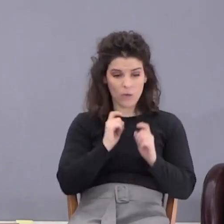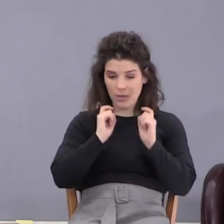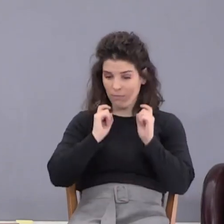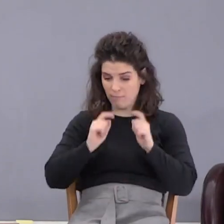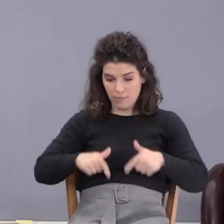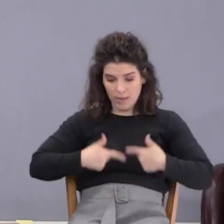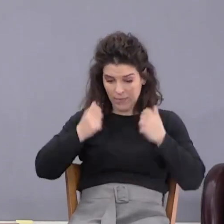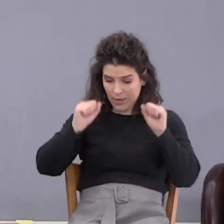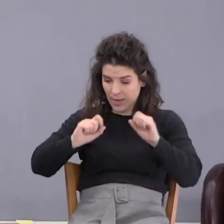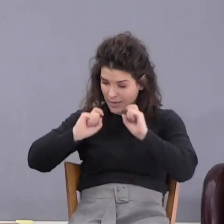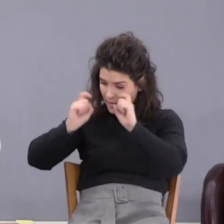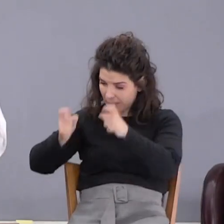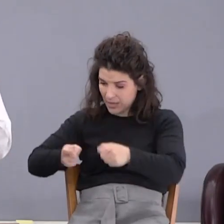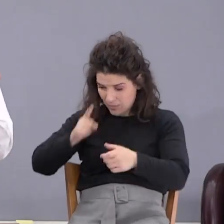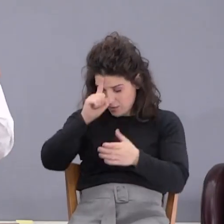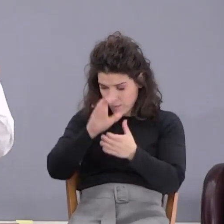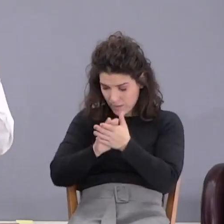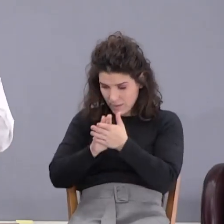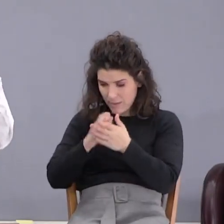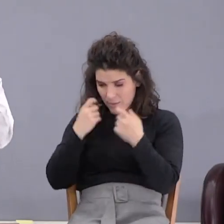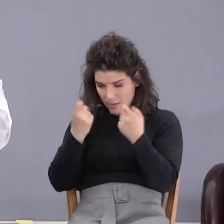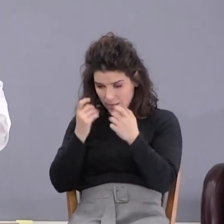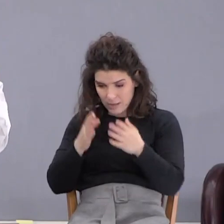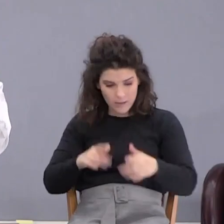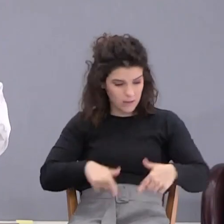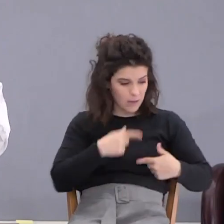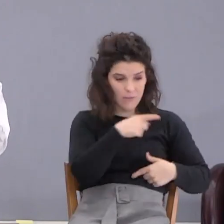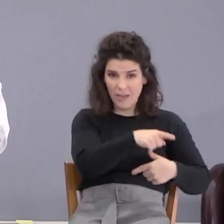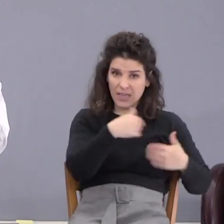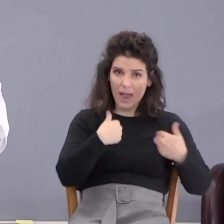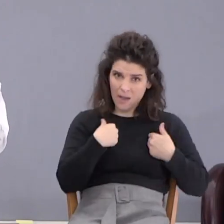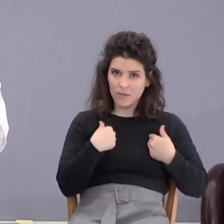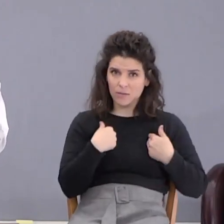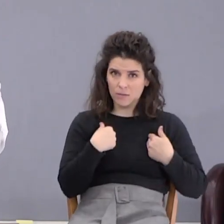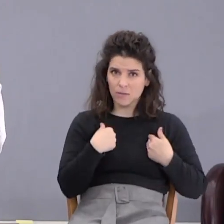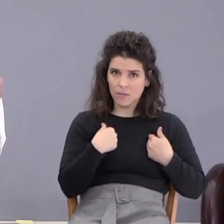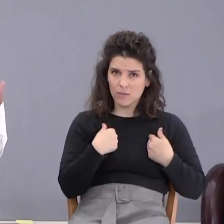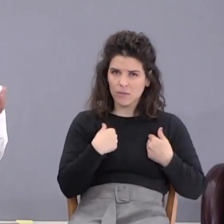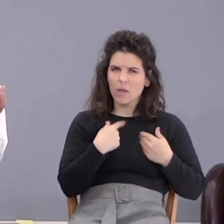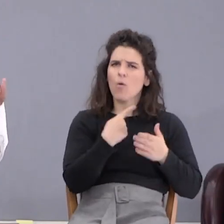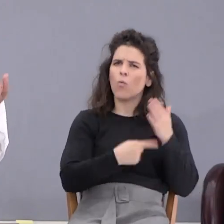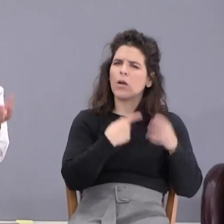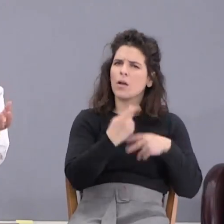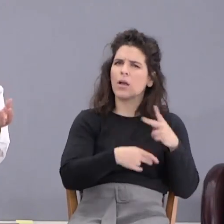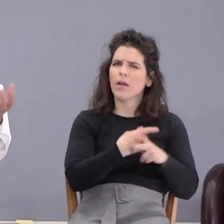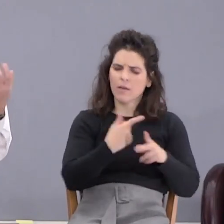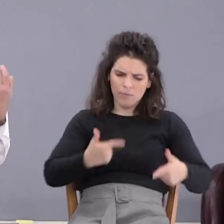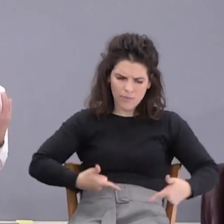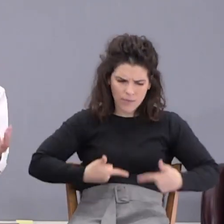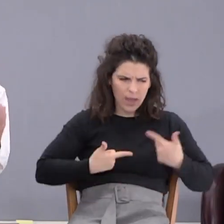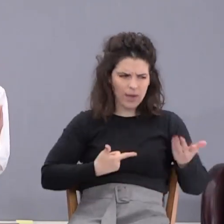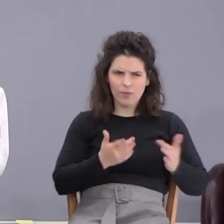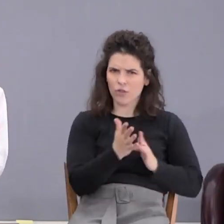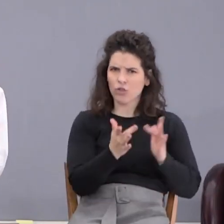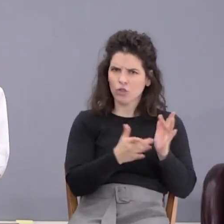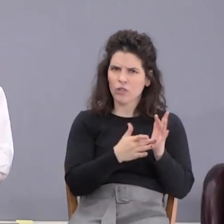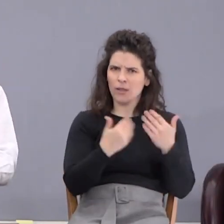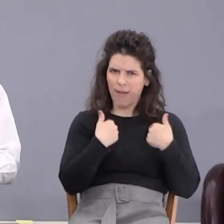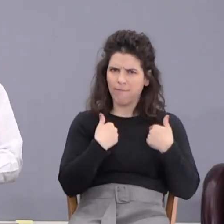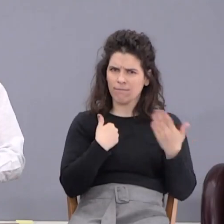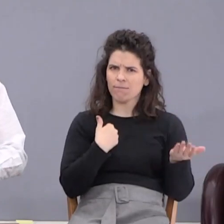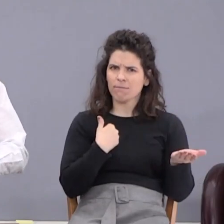sinner is the life that he possesses. And what kind of life does Jesus